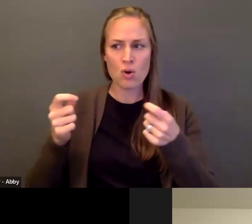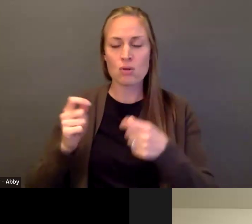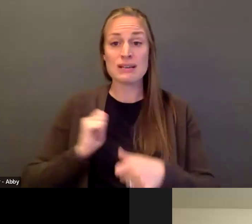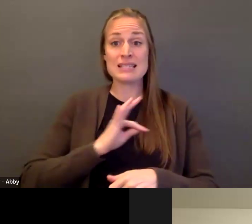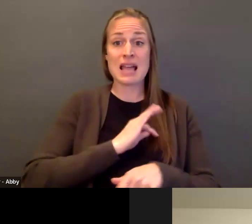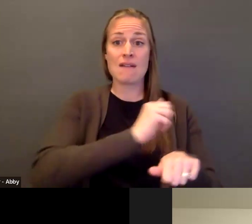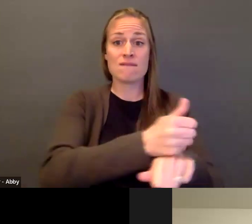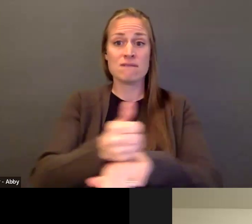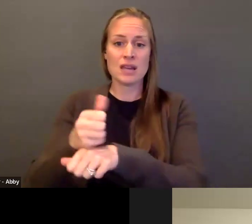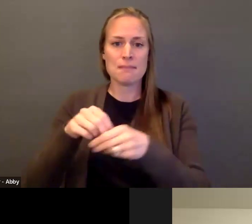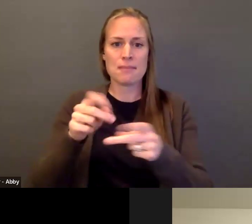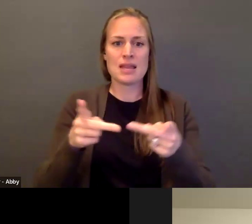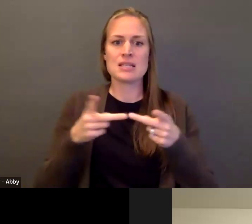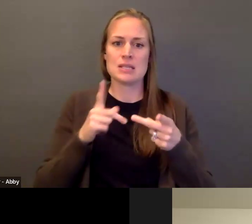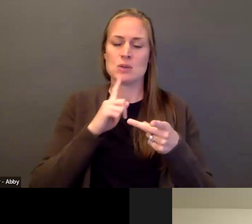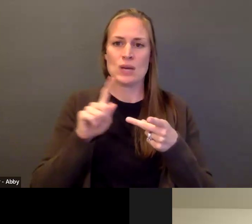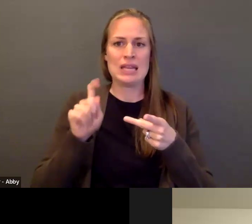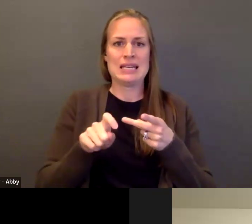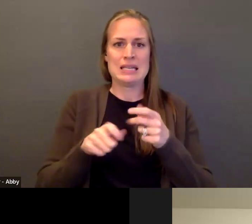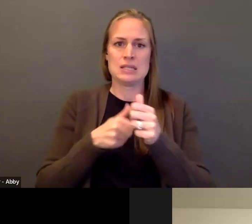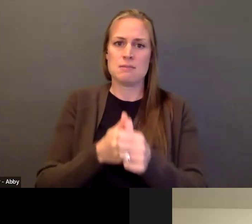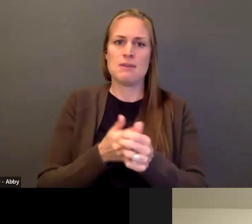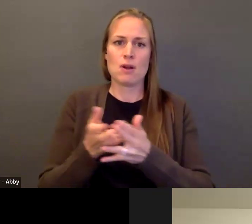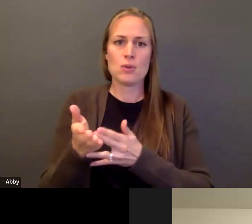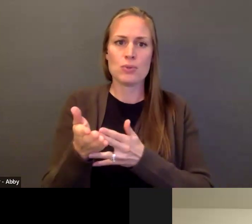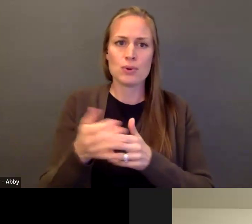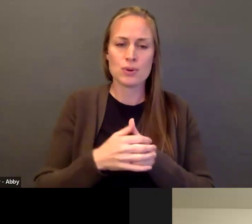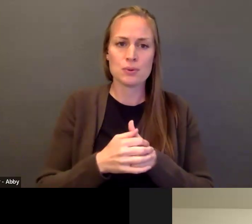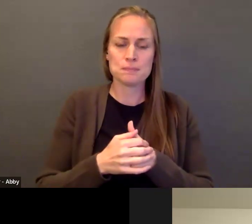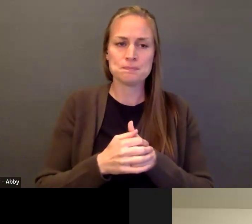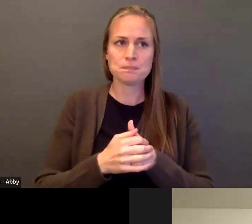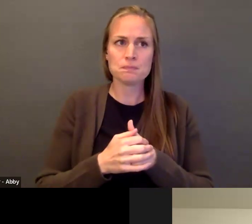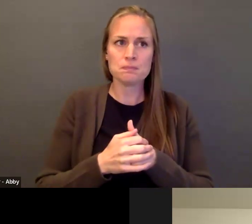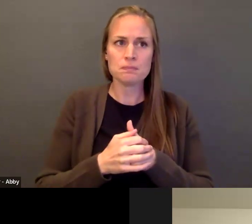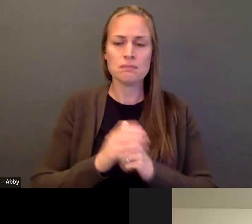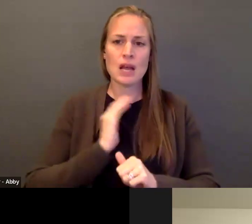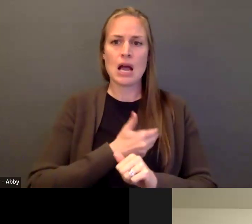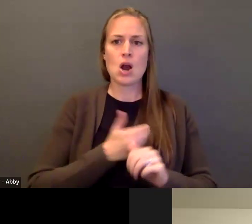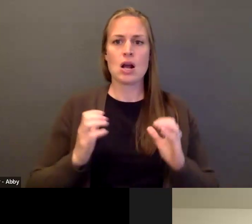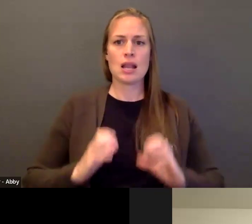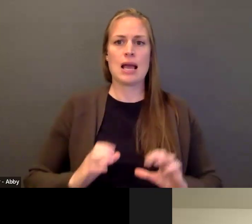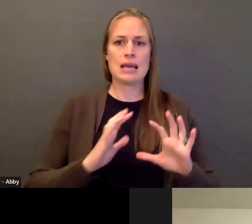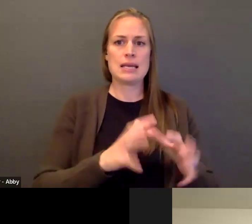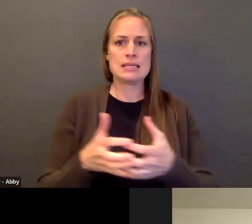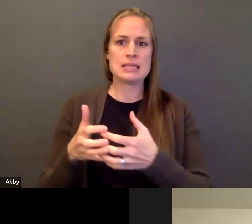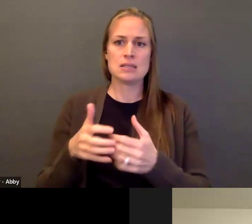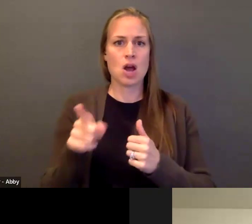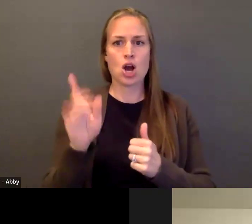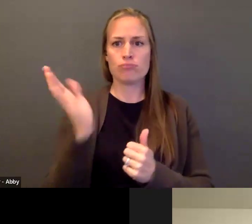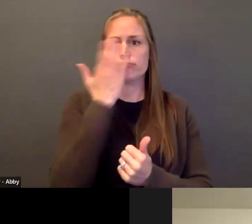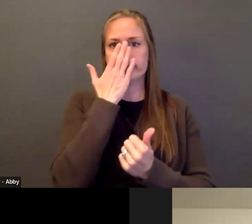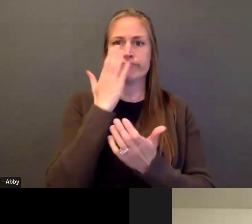really, really needs to be followed through with. Our clientele, they are meeting every brick wall known to man when they come